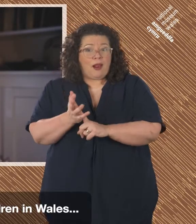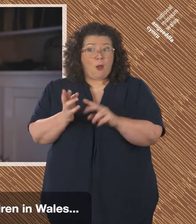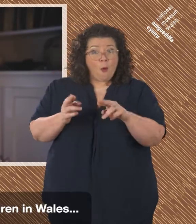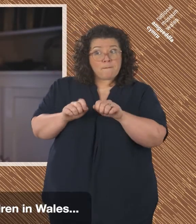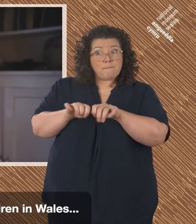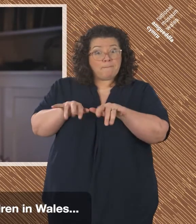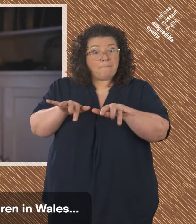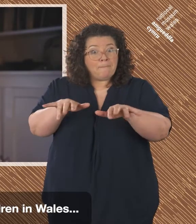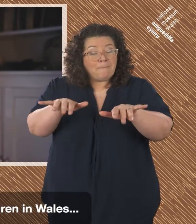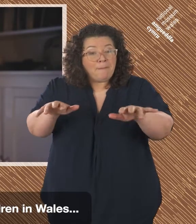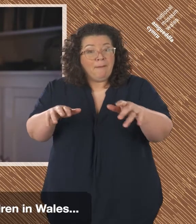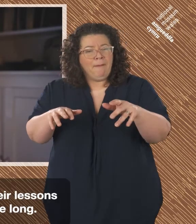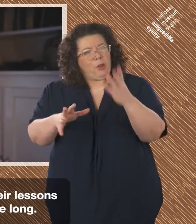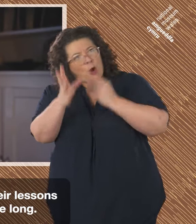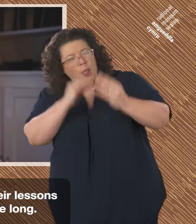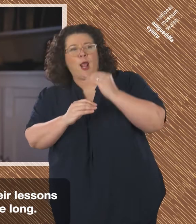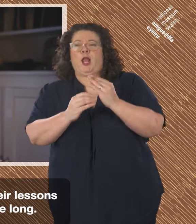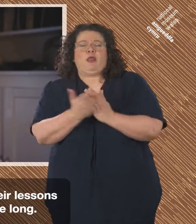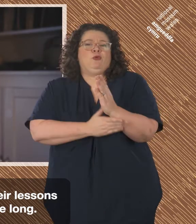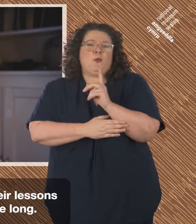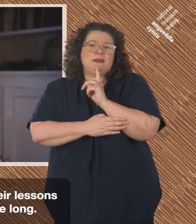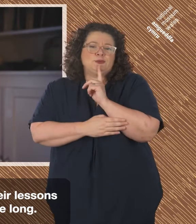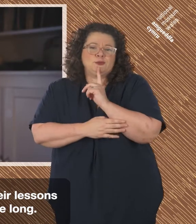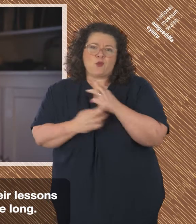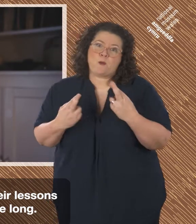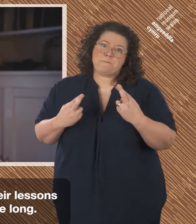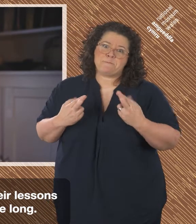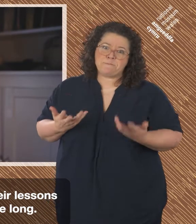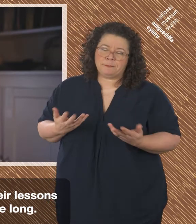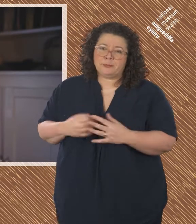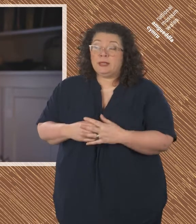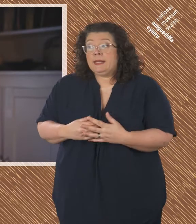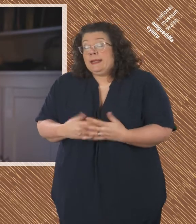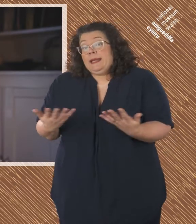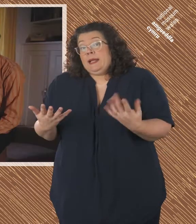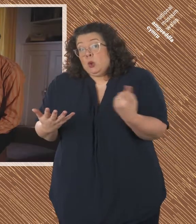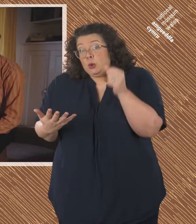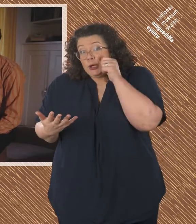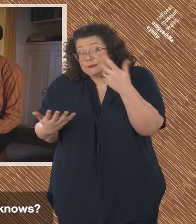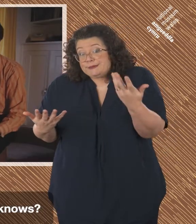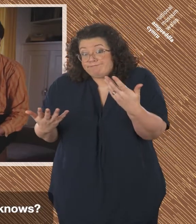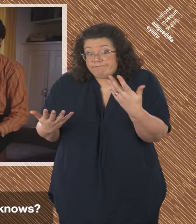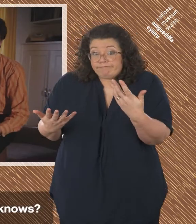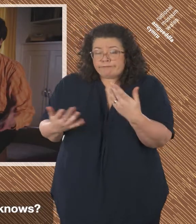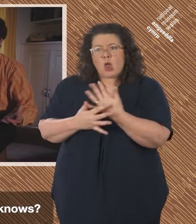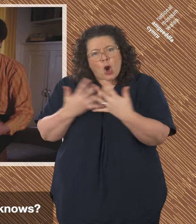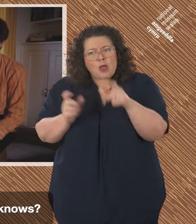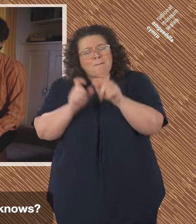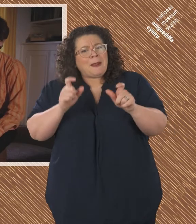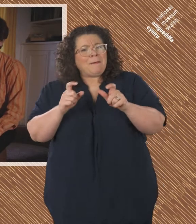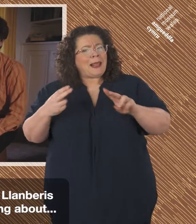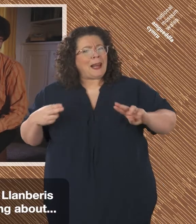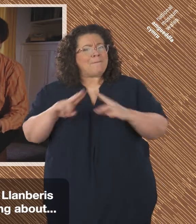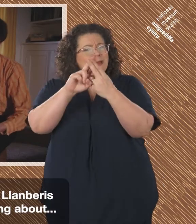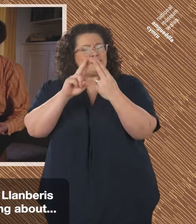And I hope more children in Wales will be having their lessons in Welsh before long. But then, who knows,